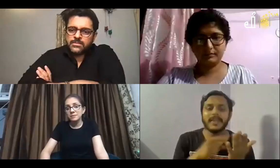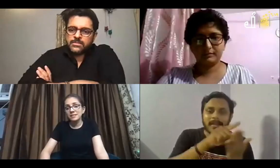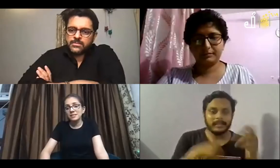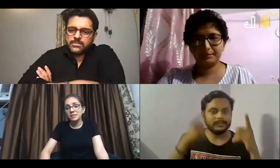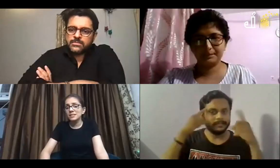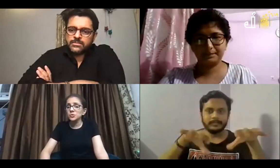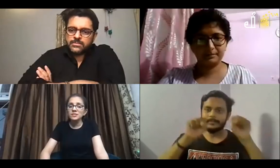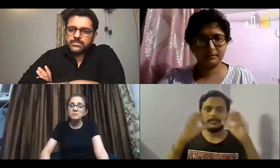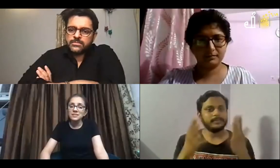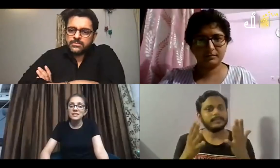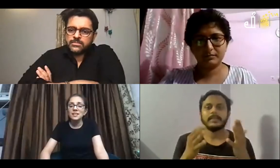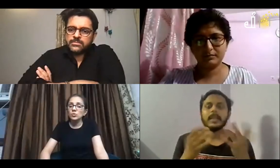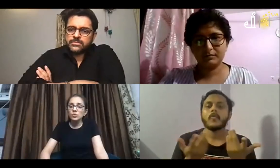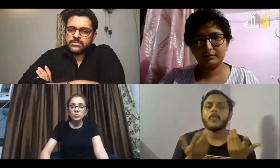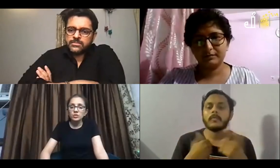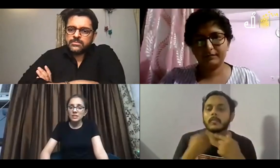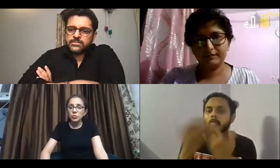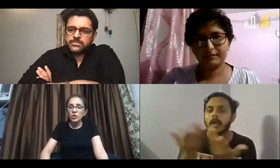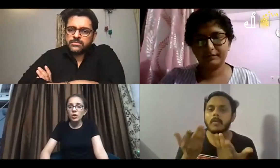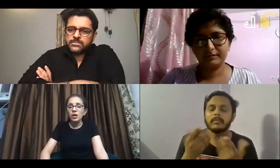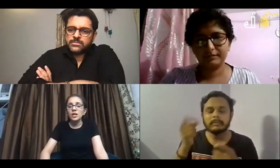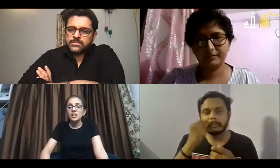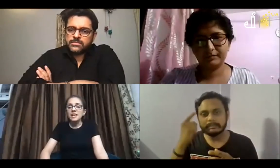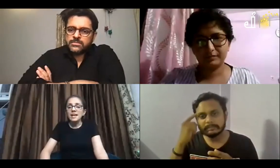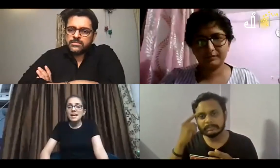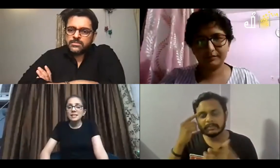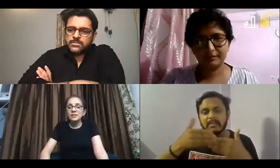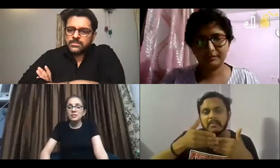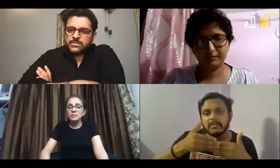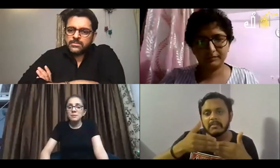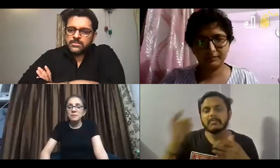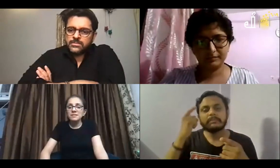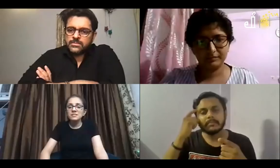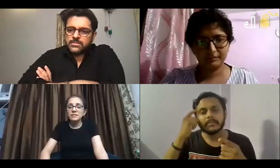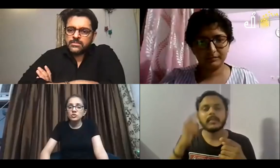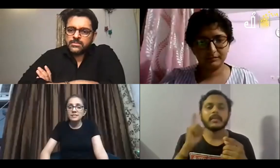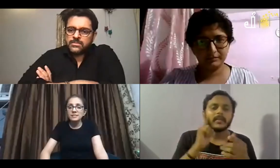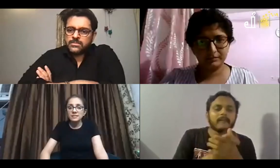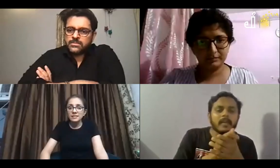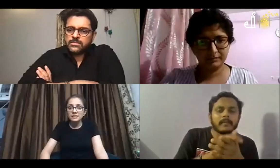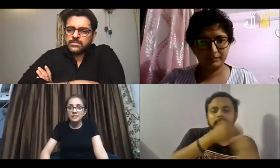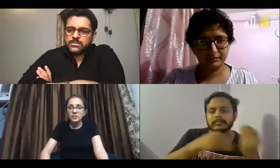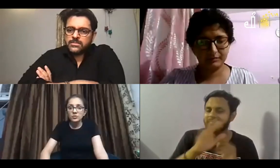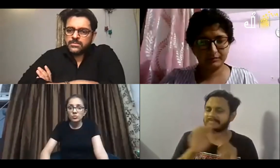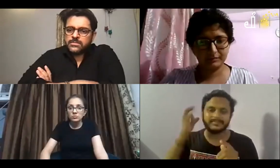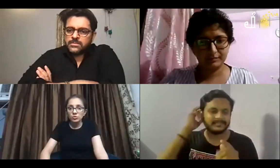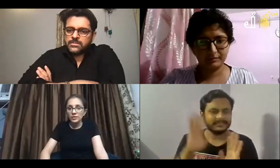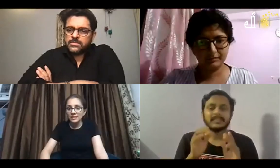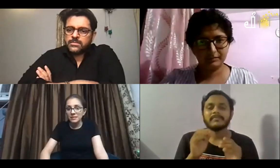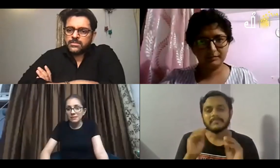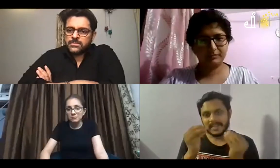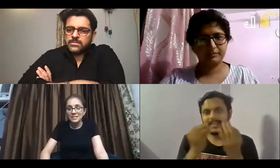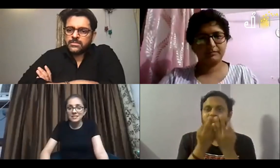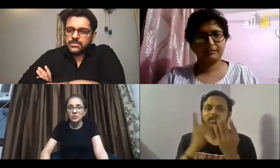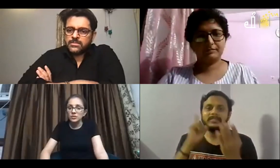in explaining me, and I told them, "See, told you, it won't work." And then my parents eventually they decided that, looking at